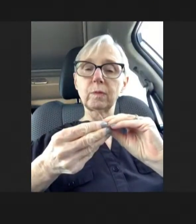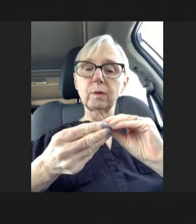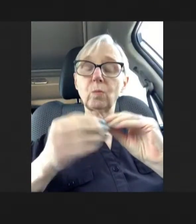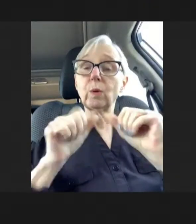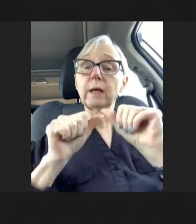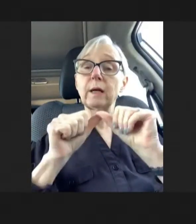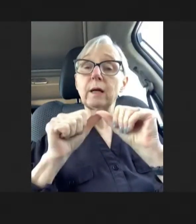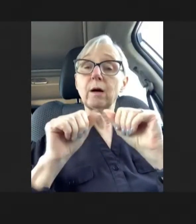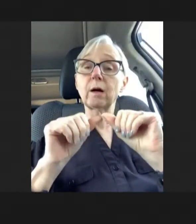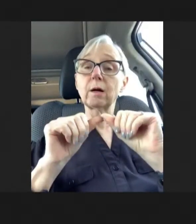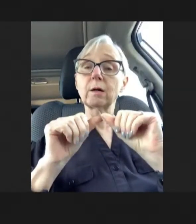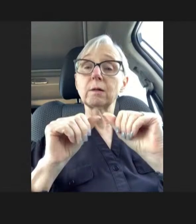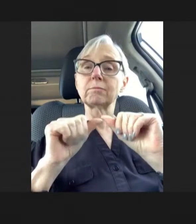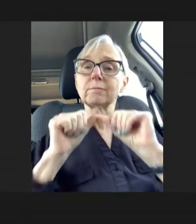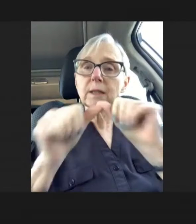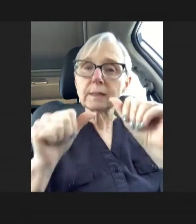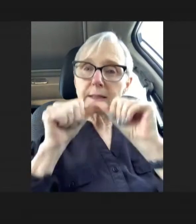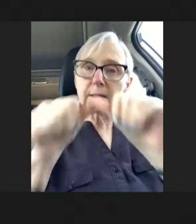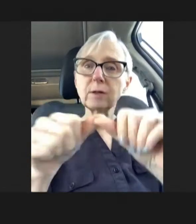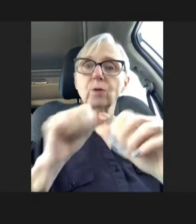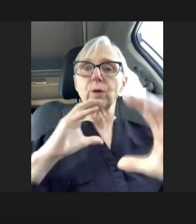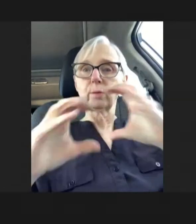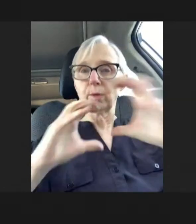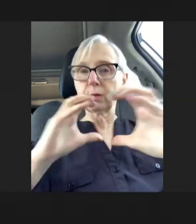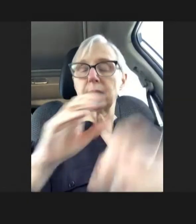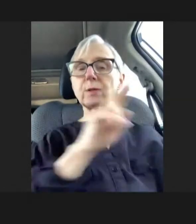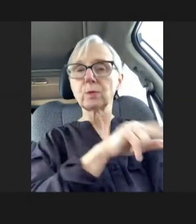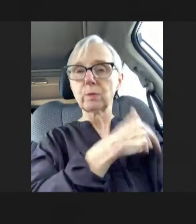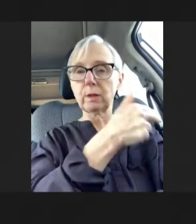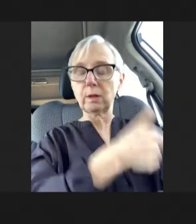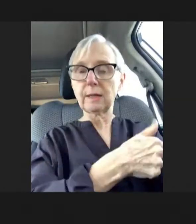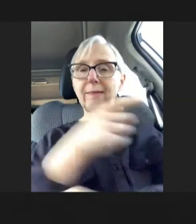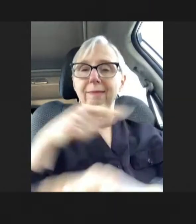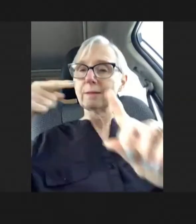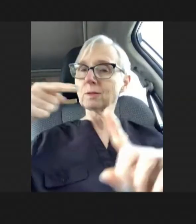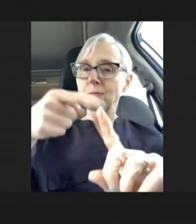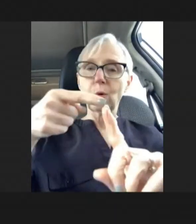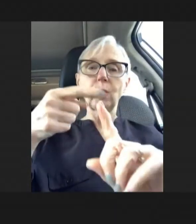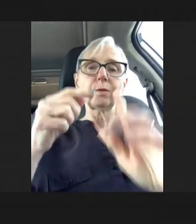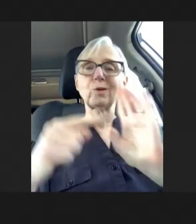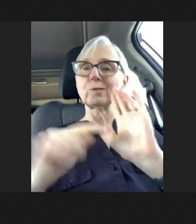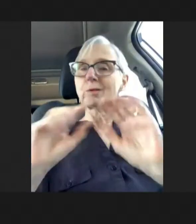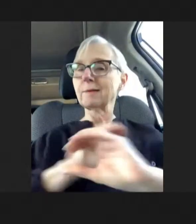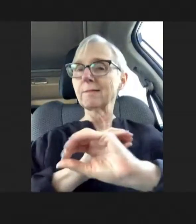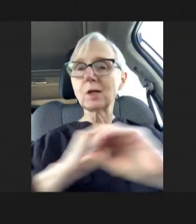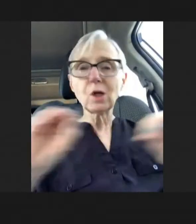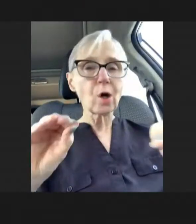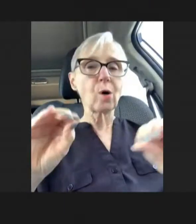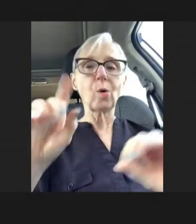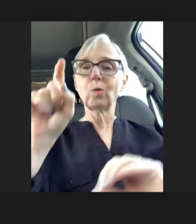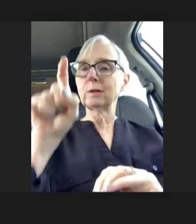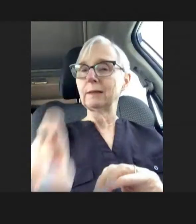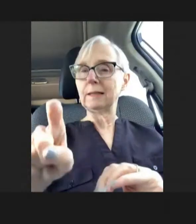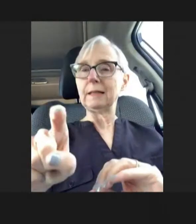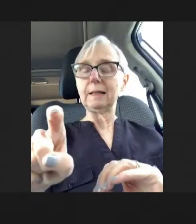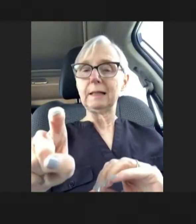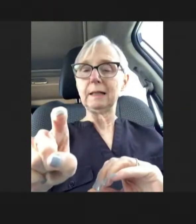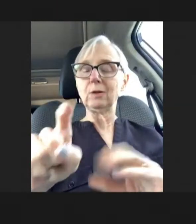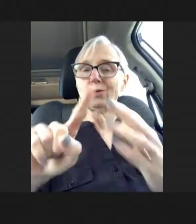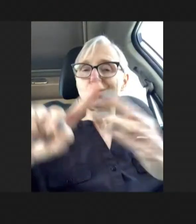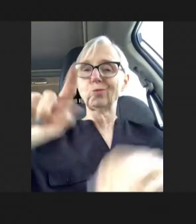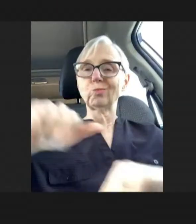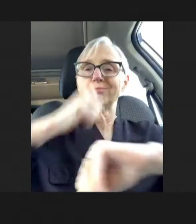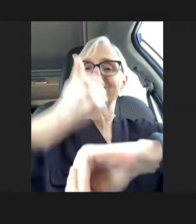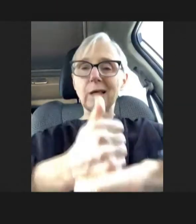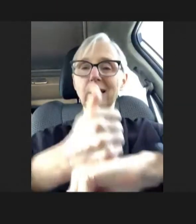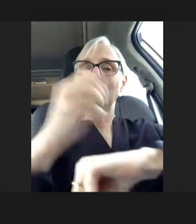constant communication with our hospitals. And at this point, there's no indication of any need to move towards crisis standards of care in